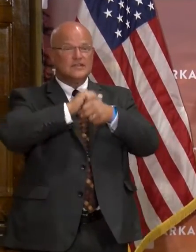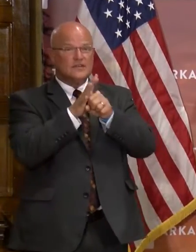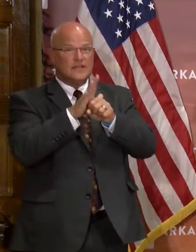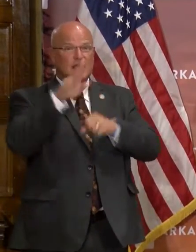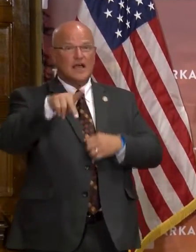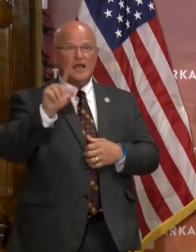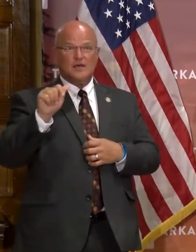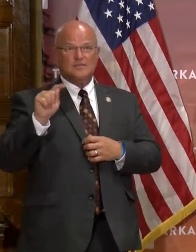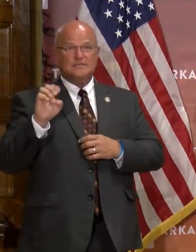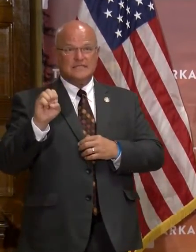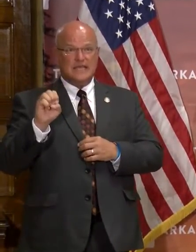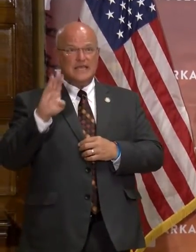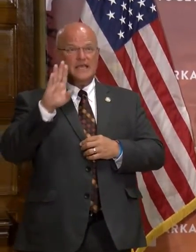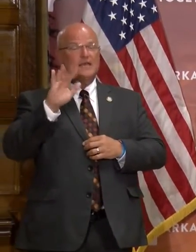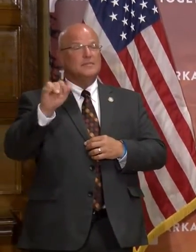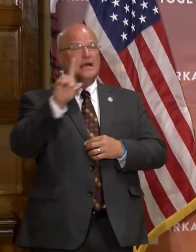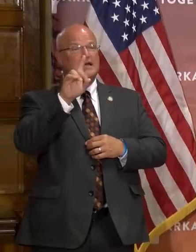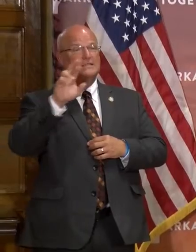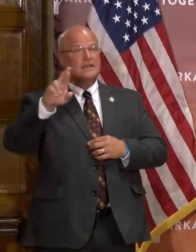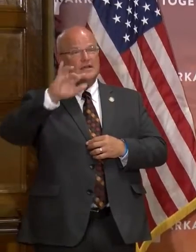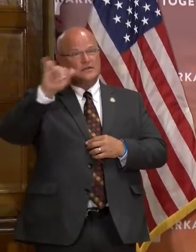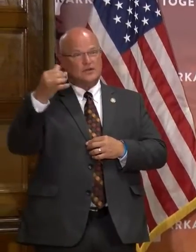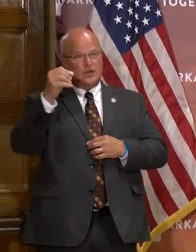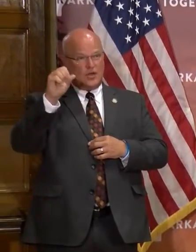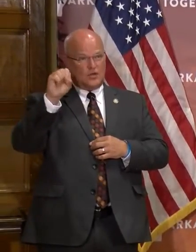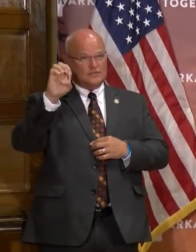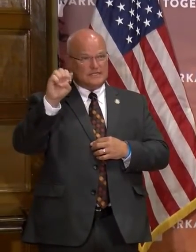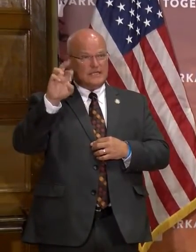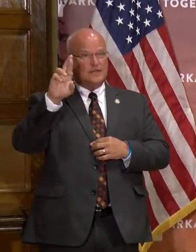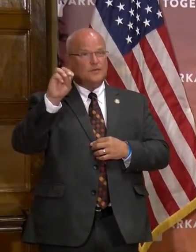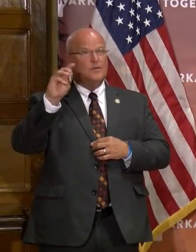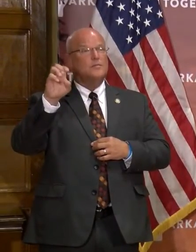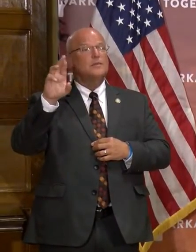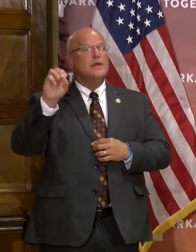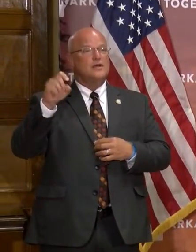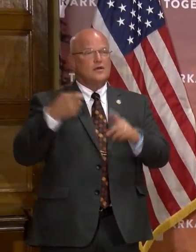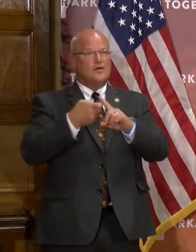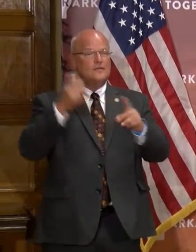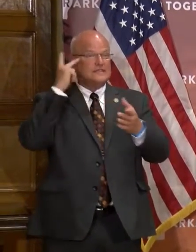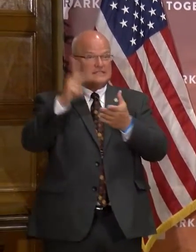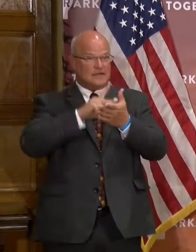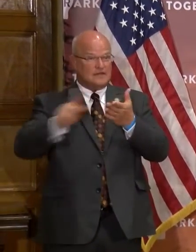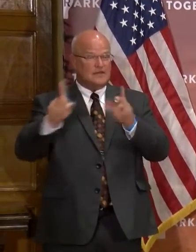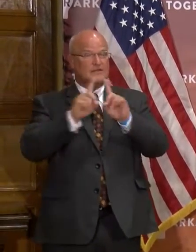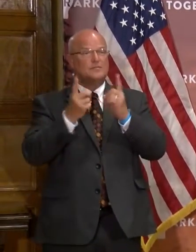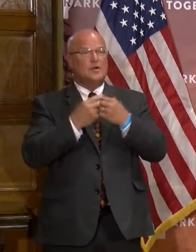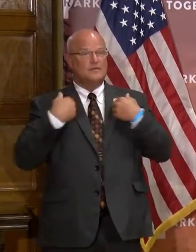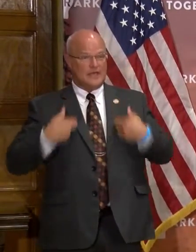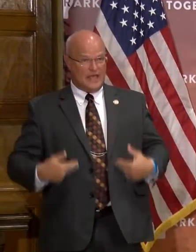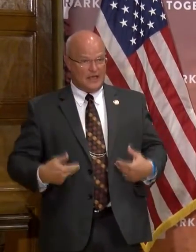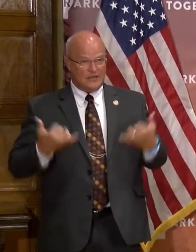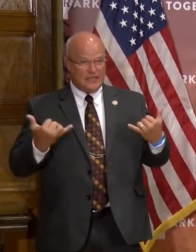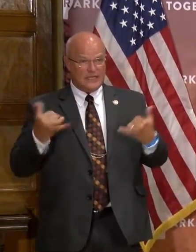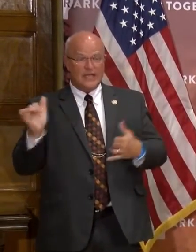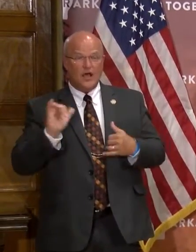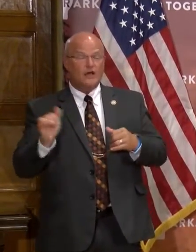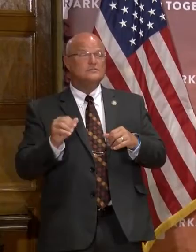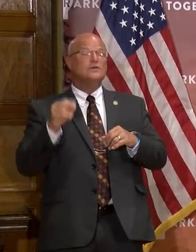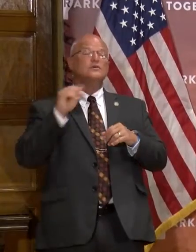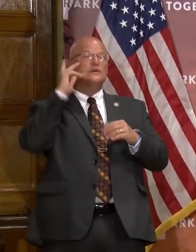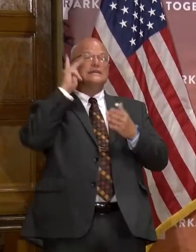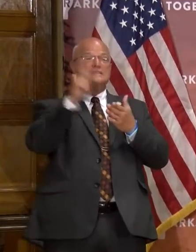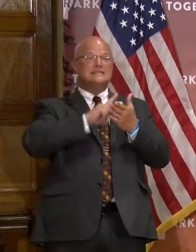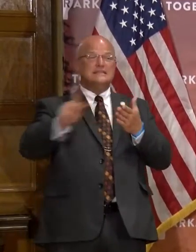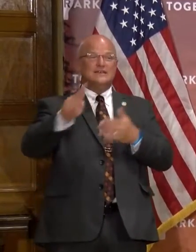COVID-19 update by Dr. Jose Romero, the Secretary of the Department of Health, and today also